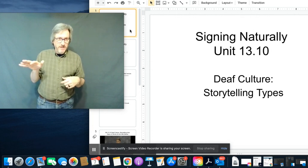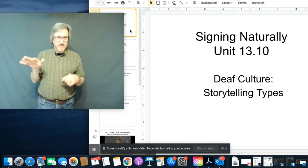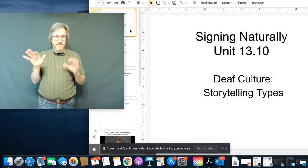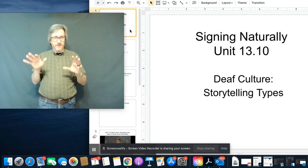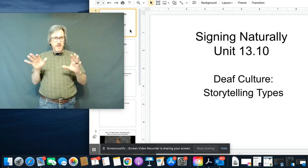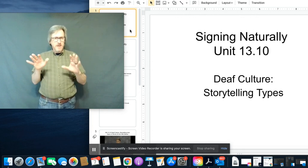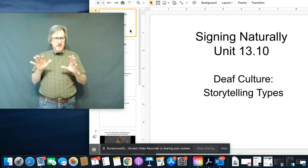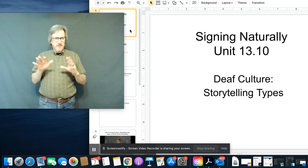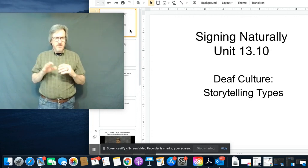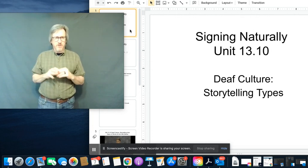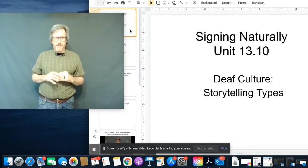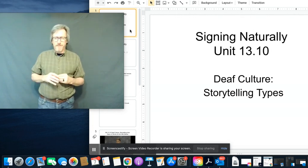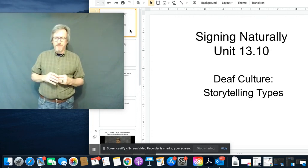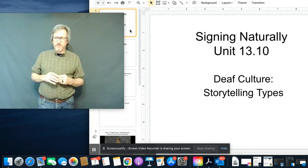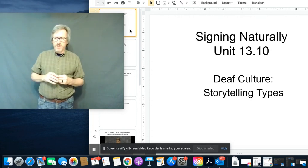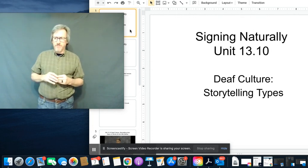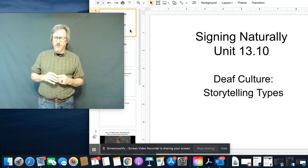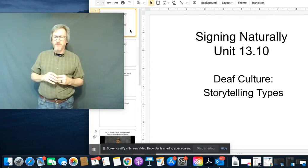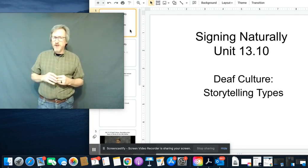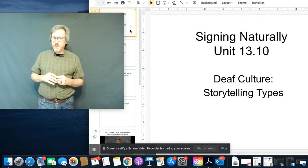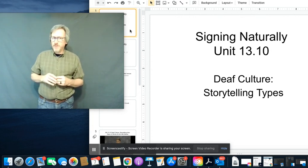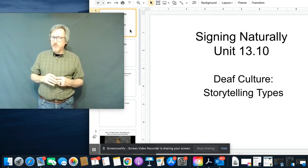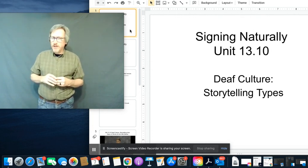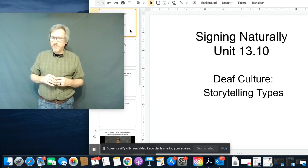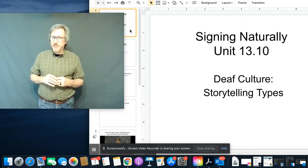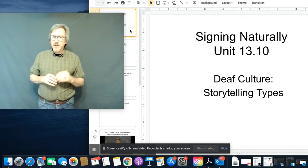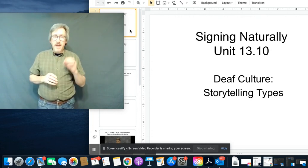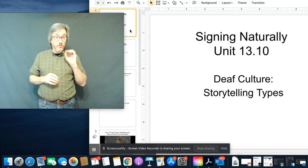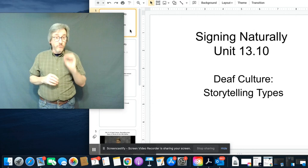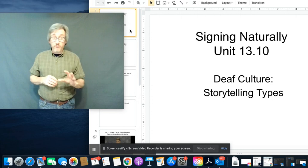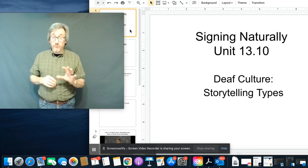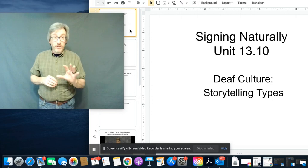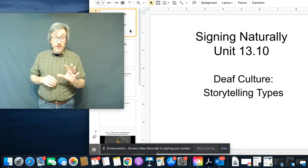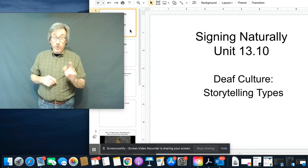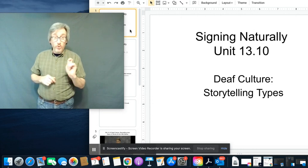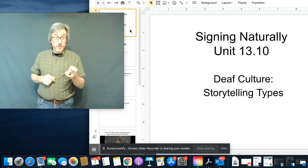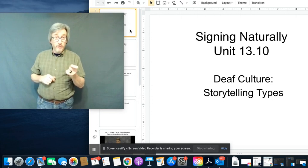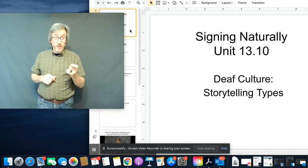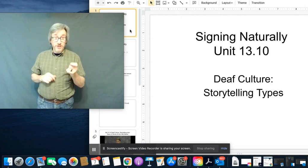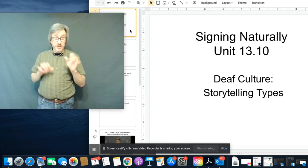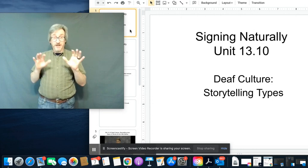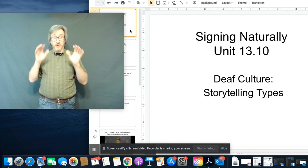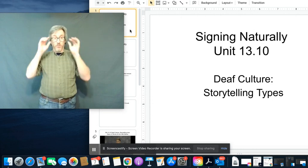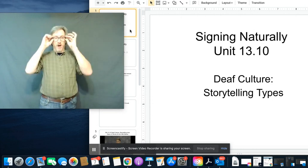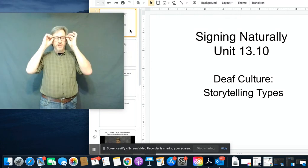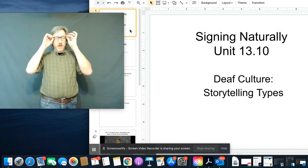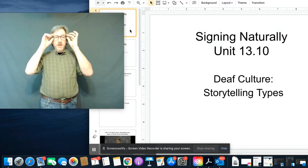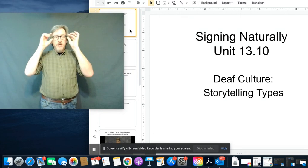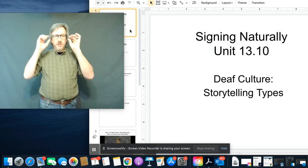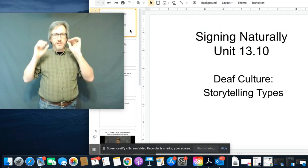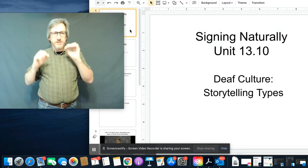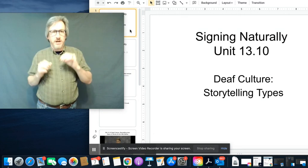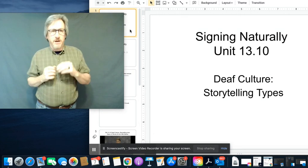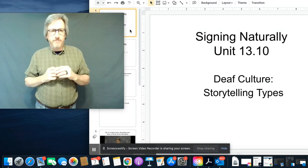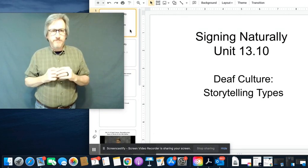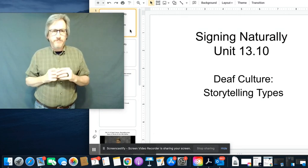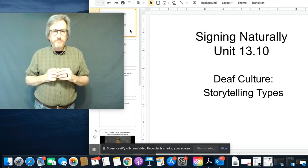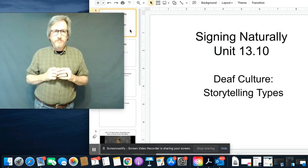spell something. So they're fun to play with, and they're really cool to appreciate and to watch.